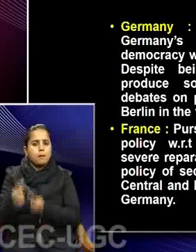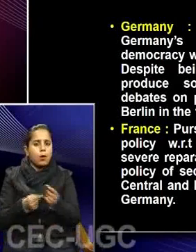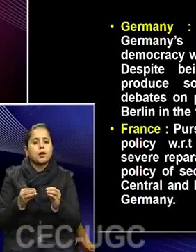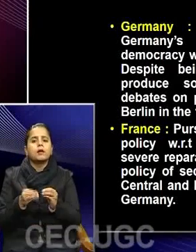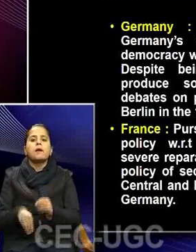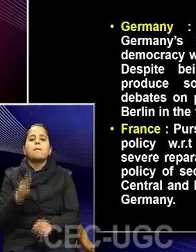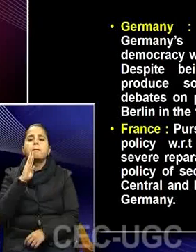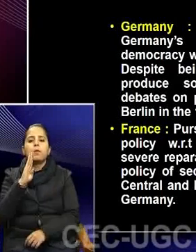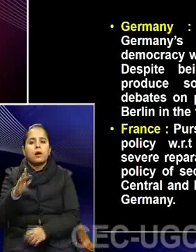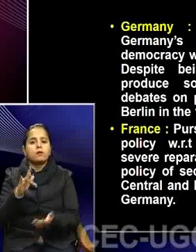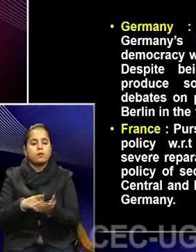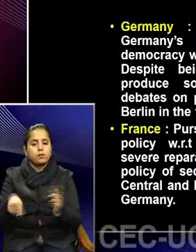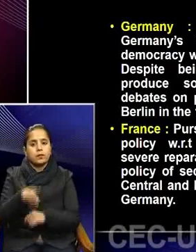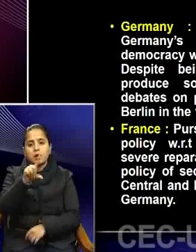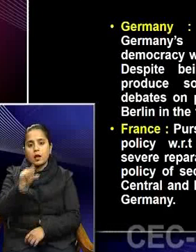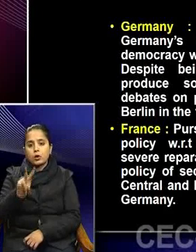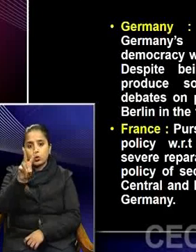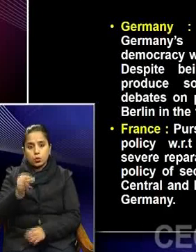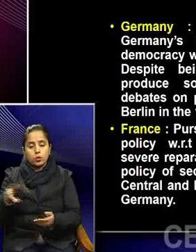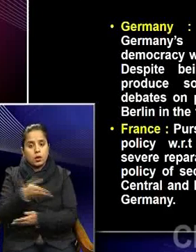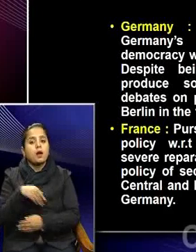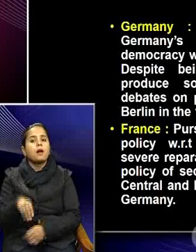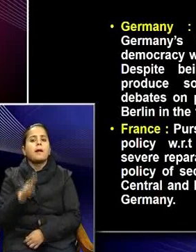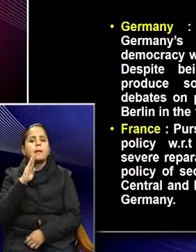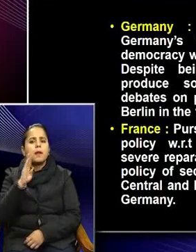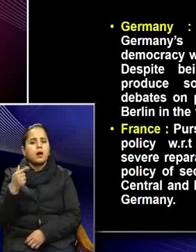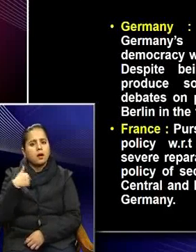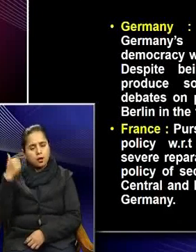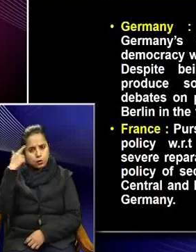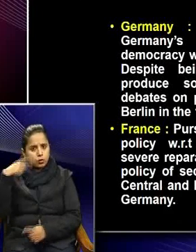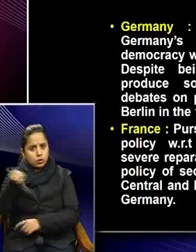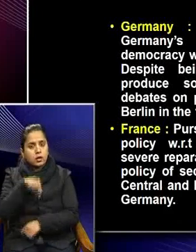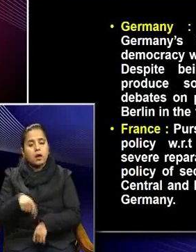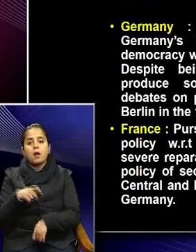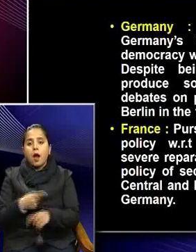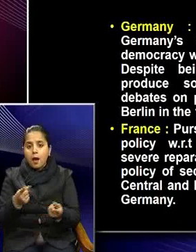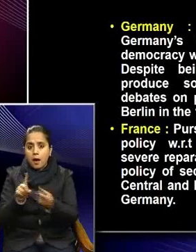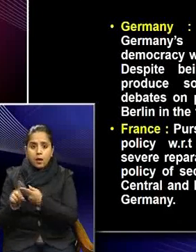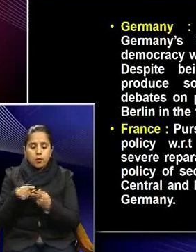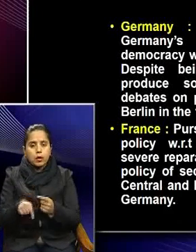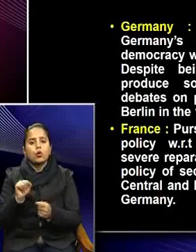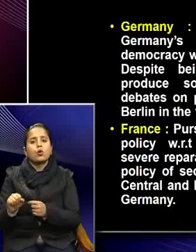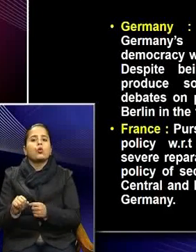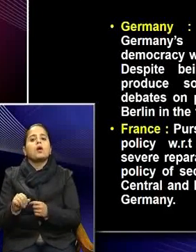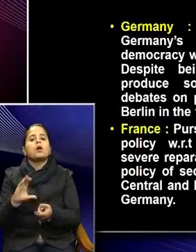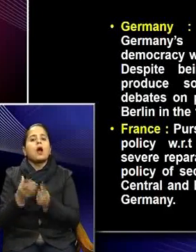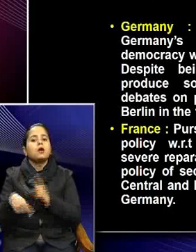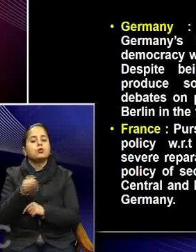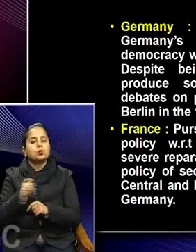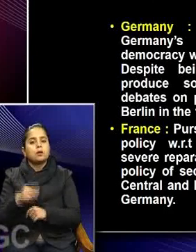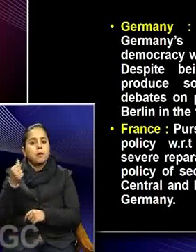Berlin in the 1920s. In fact, Berlin during the Weimar period had emerged as the cultural capital of